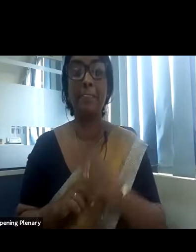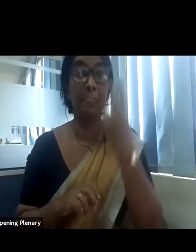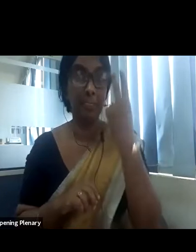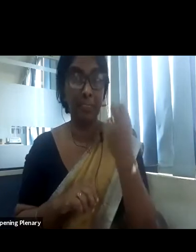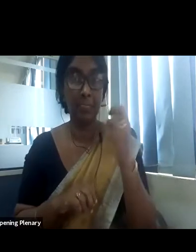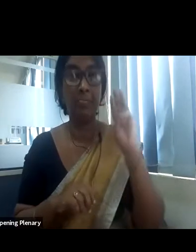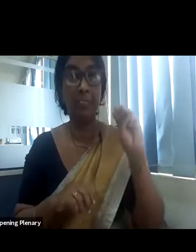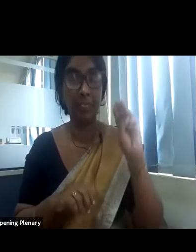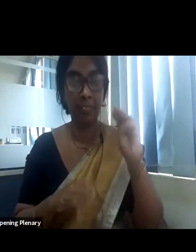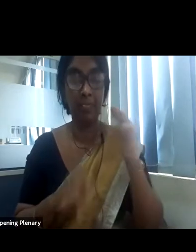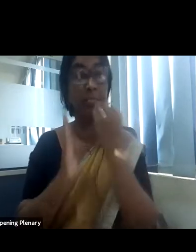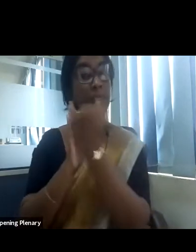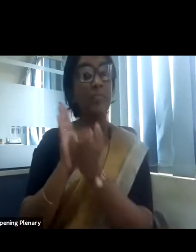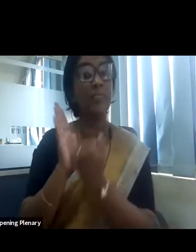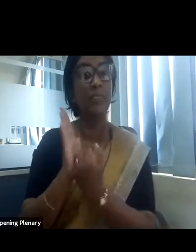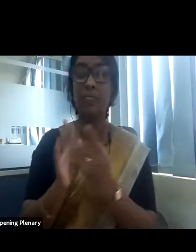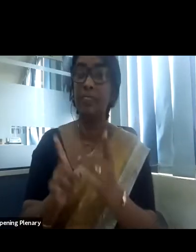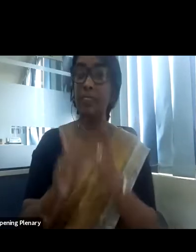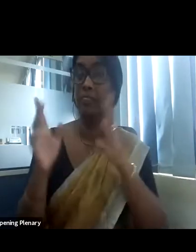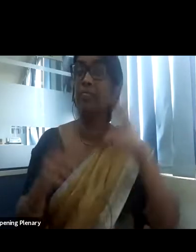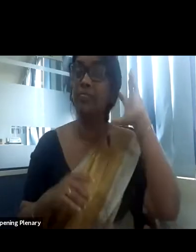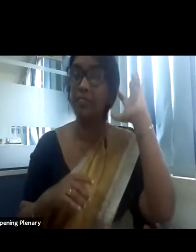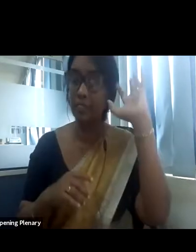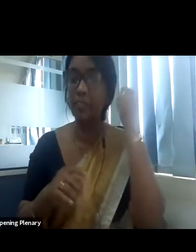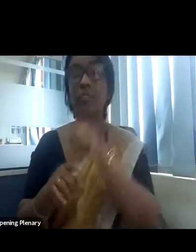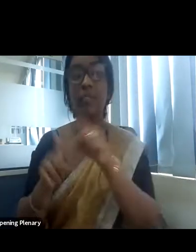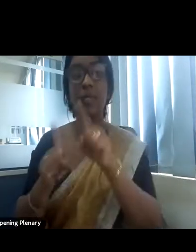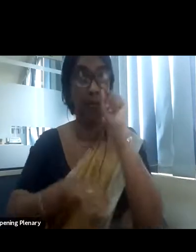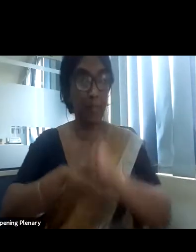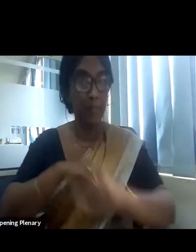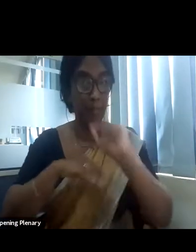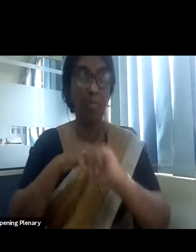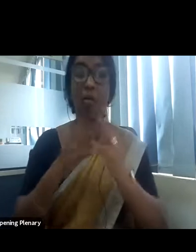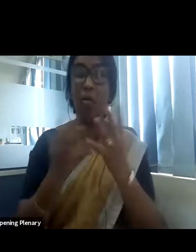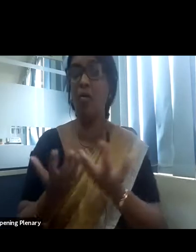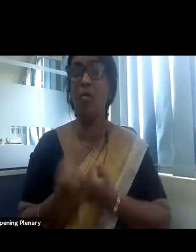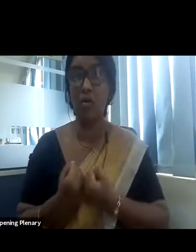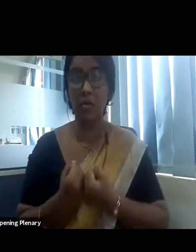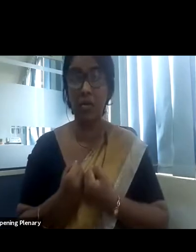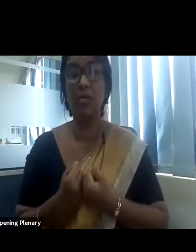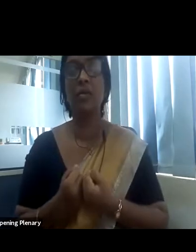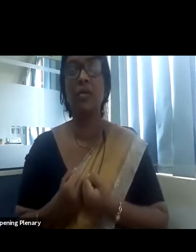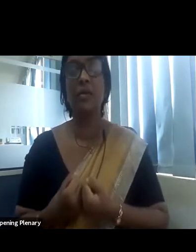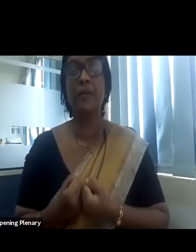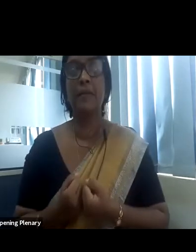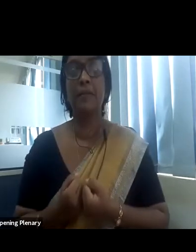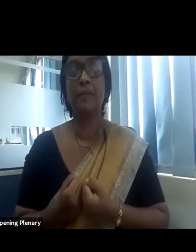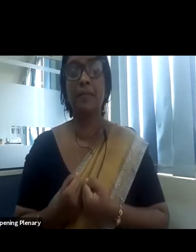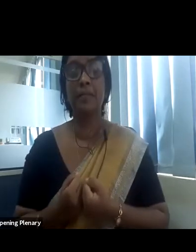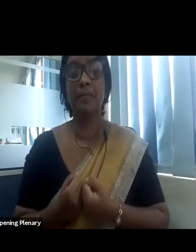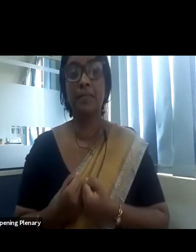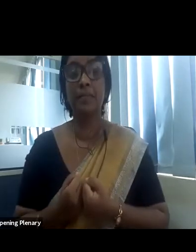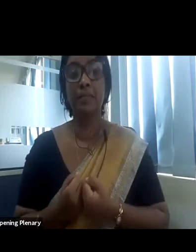with credible timelines, targets, and plans that can really make an impact for our Sri Lanka.